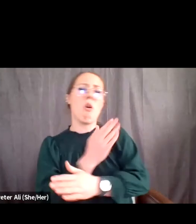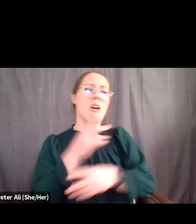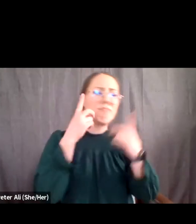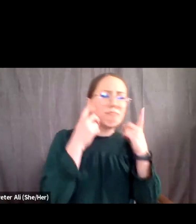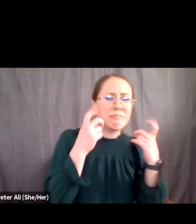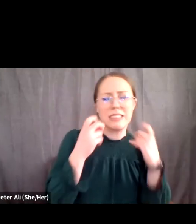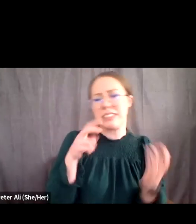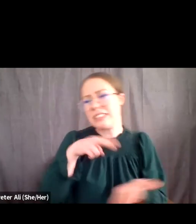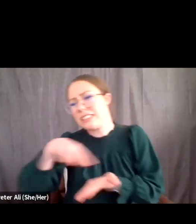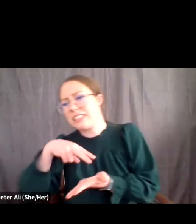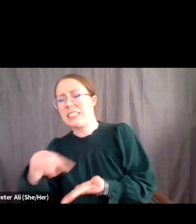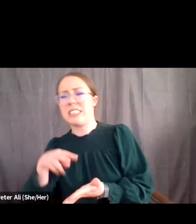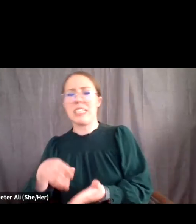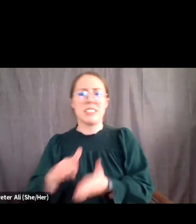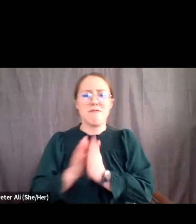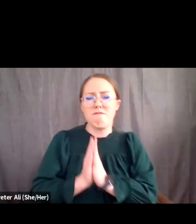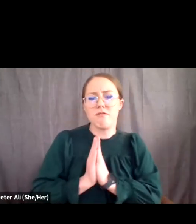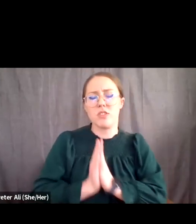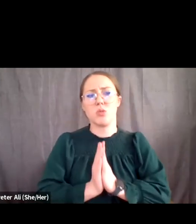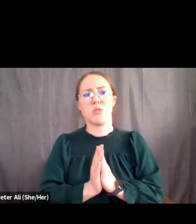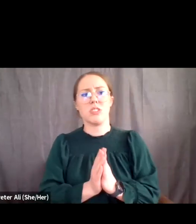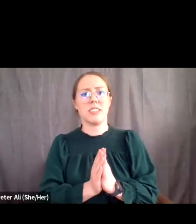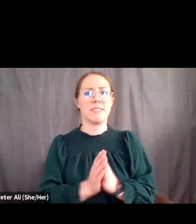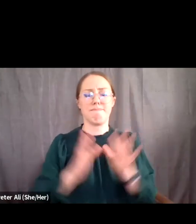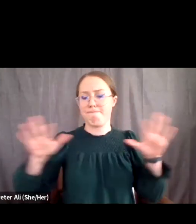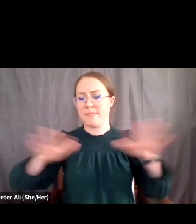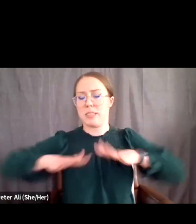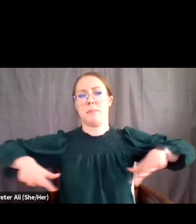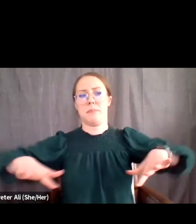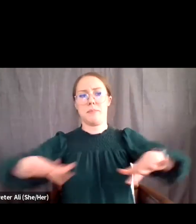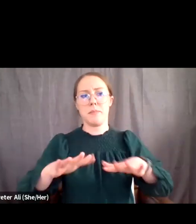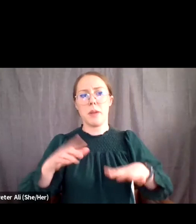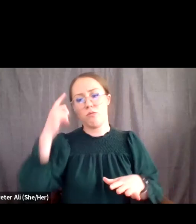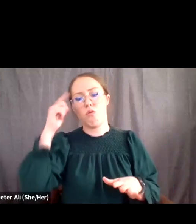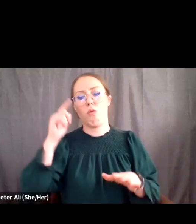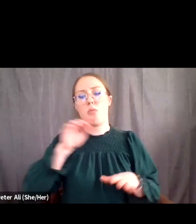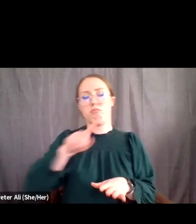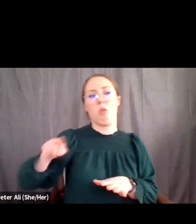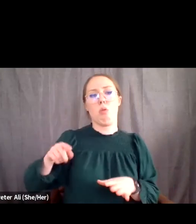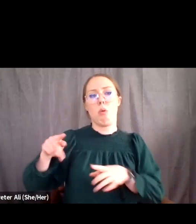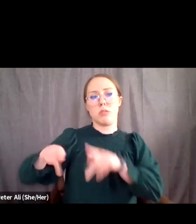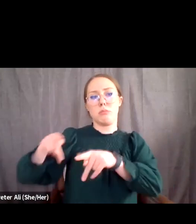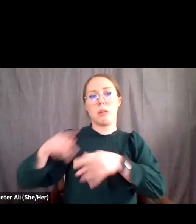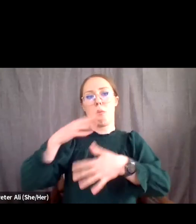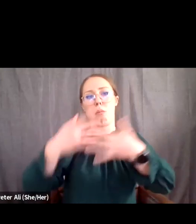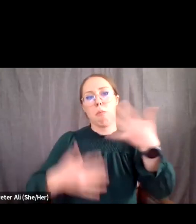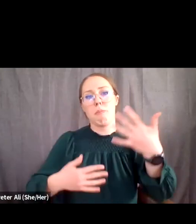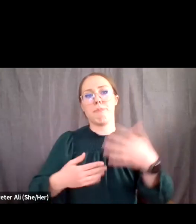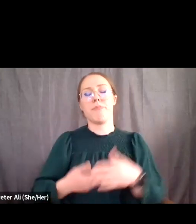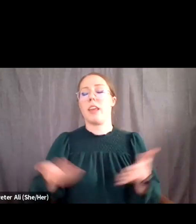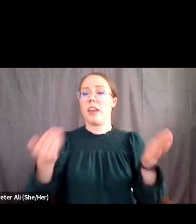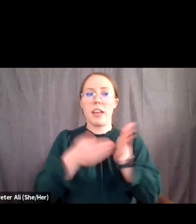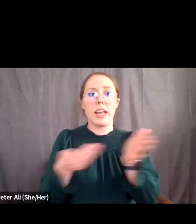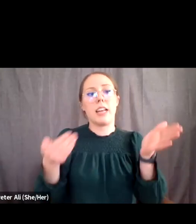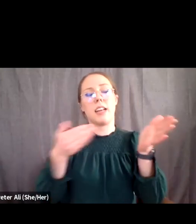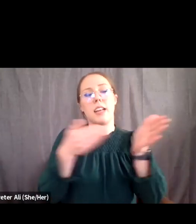vigils, flowers, sage, chanting, and gathering. Over and over again, it became the sacred ground